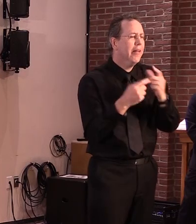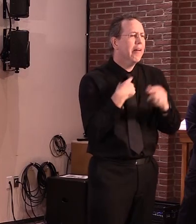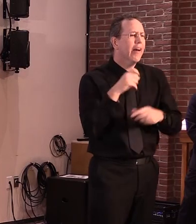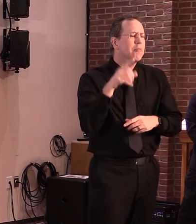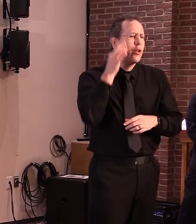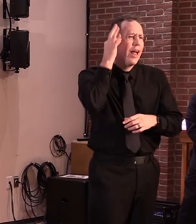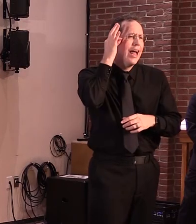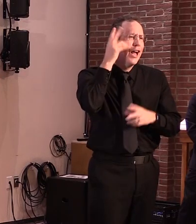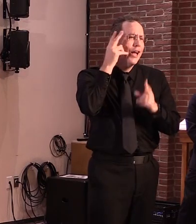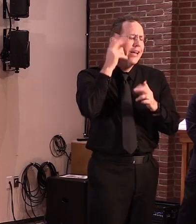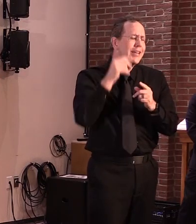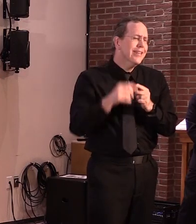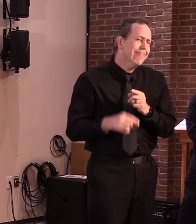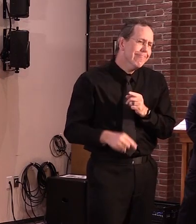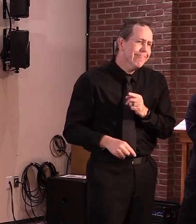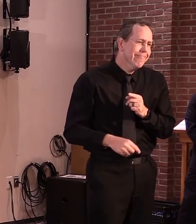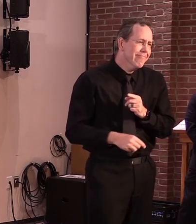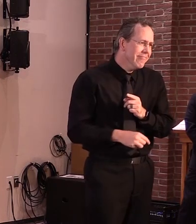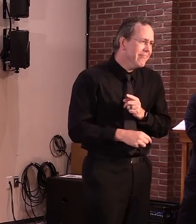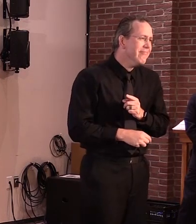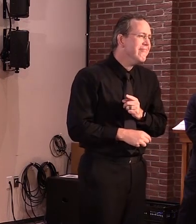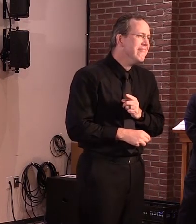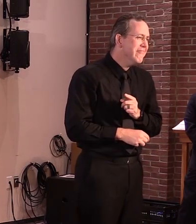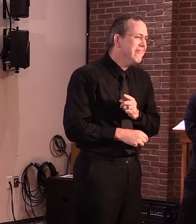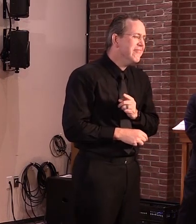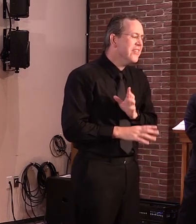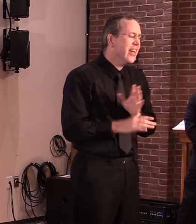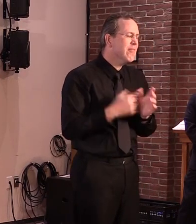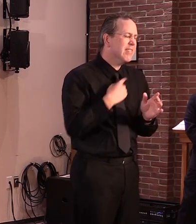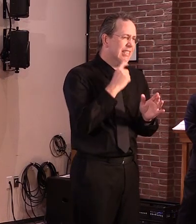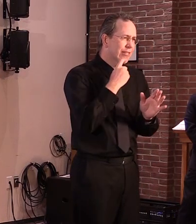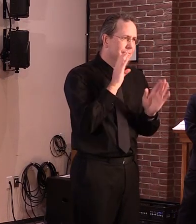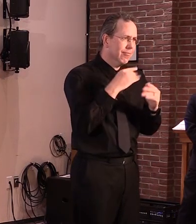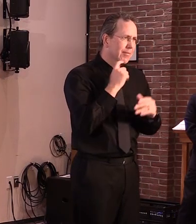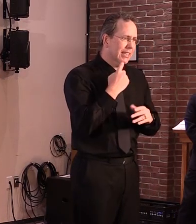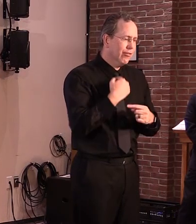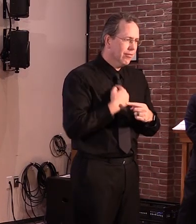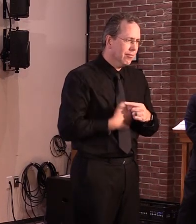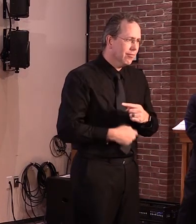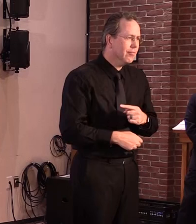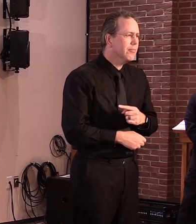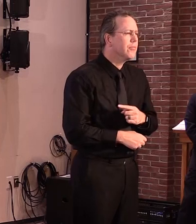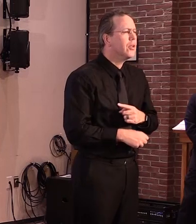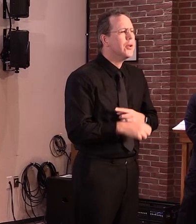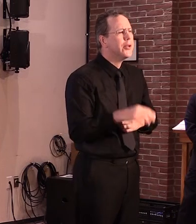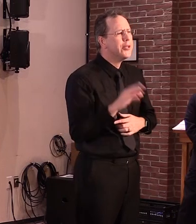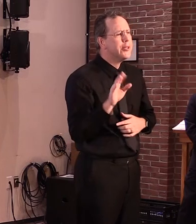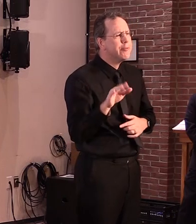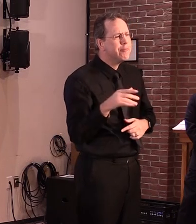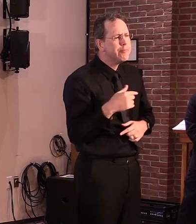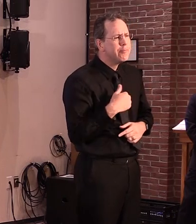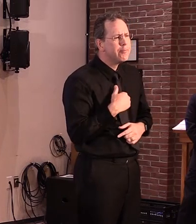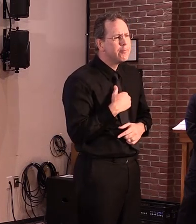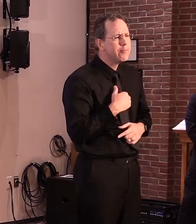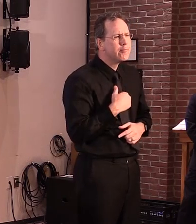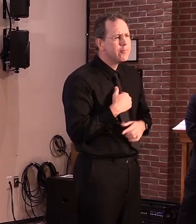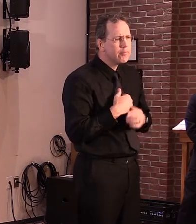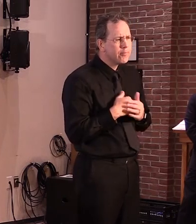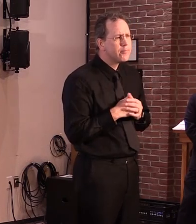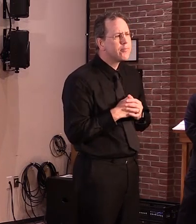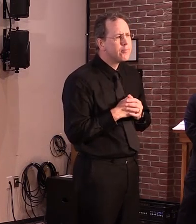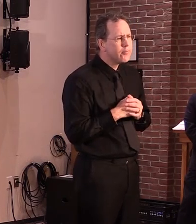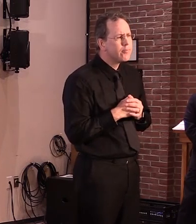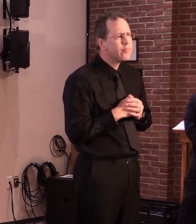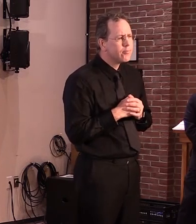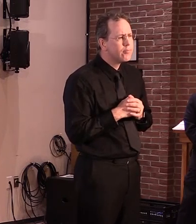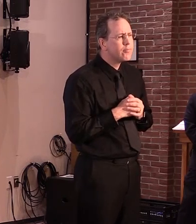We've had a lot of people ask about reopening. And, you know, by the numbers that I'm seeing on the state health